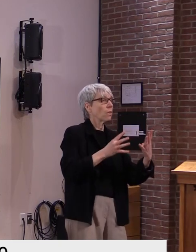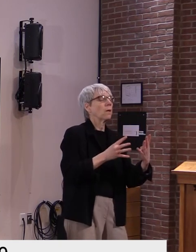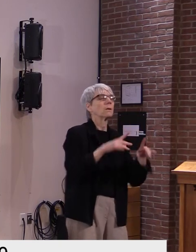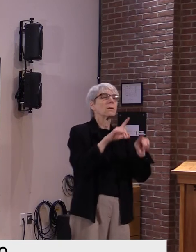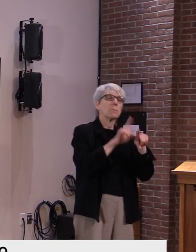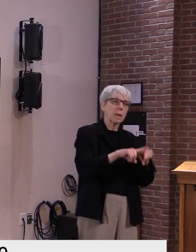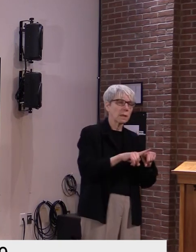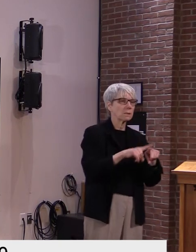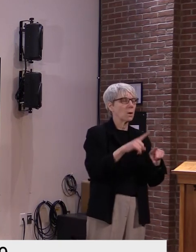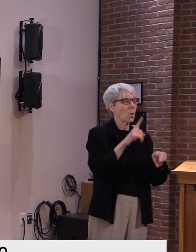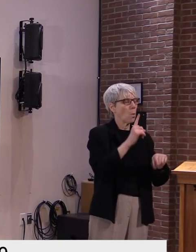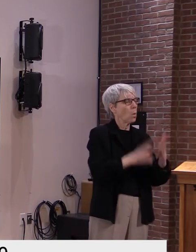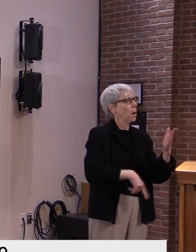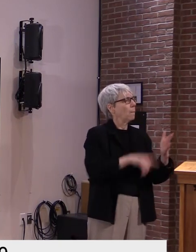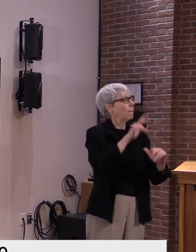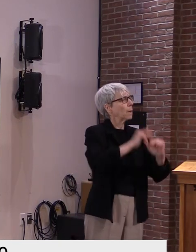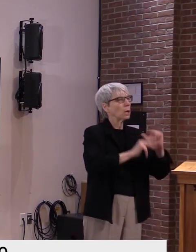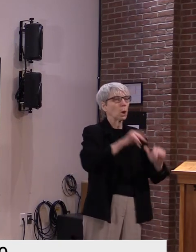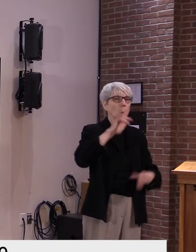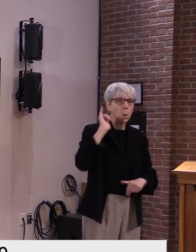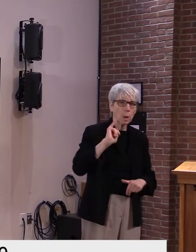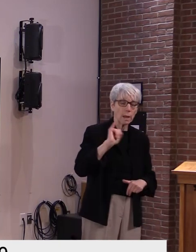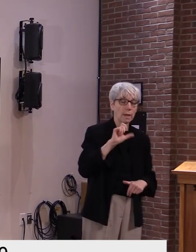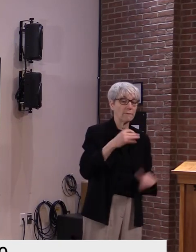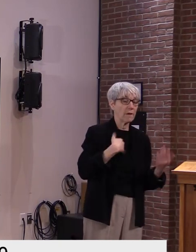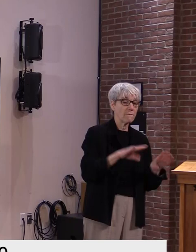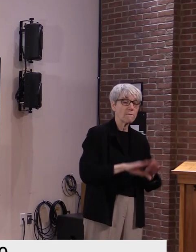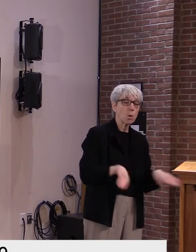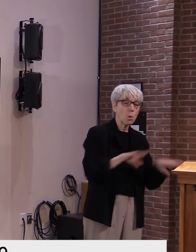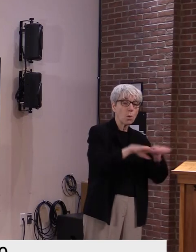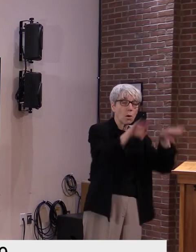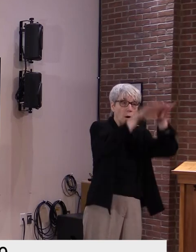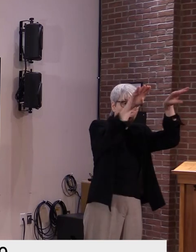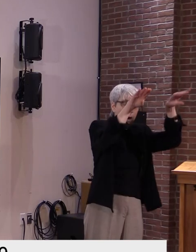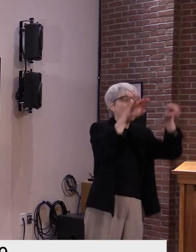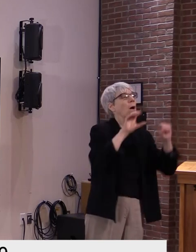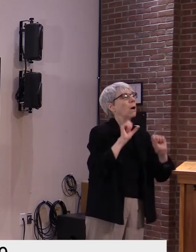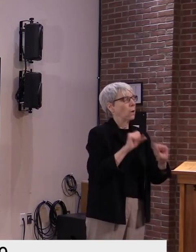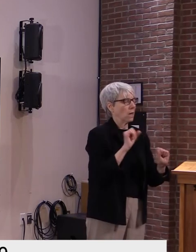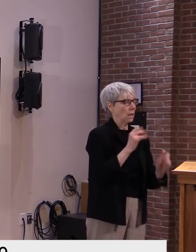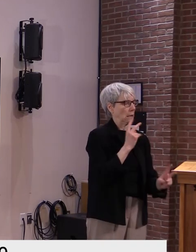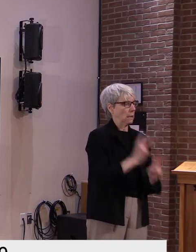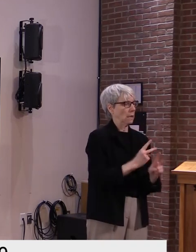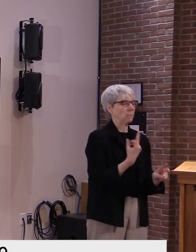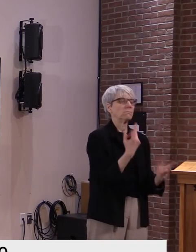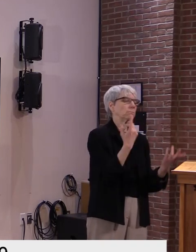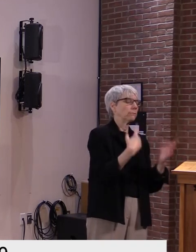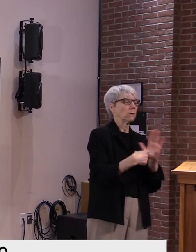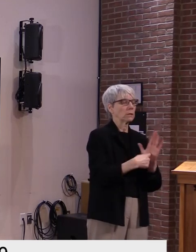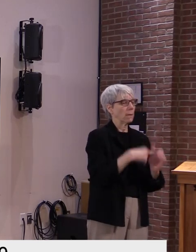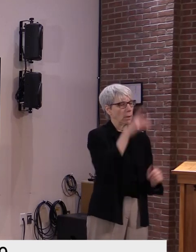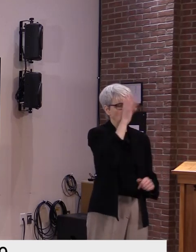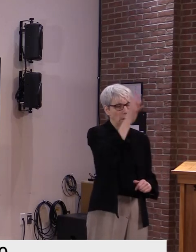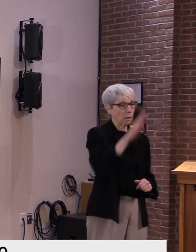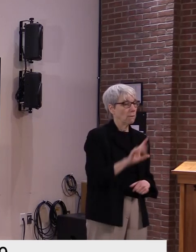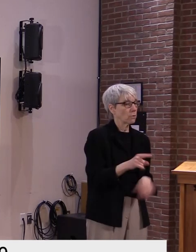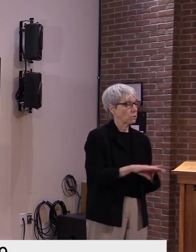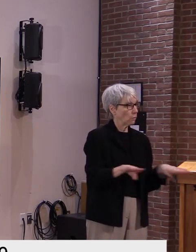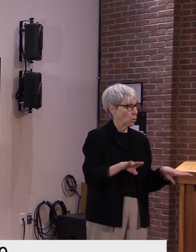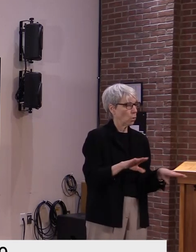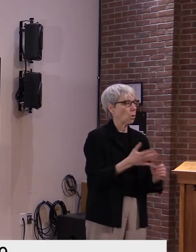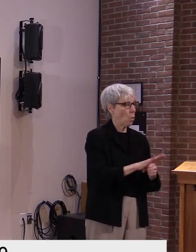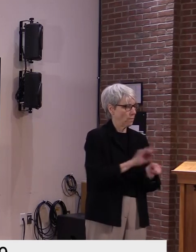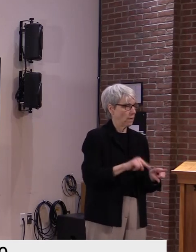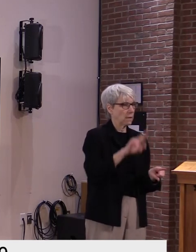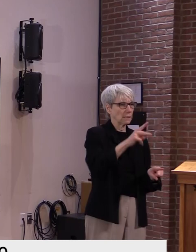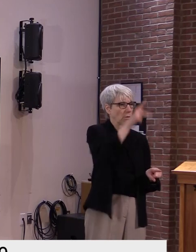floors are able to contain outbreaks one floor and not another floor, versus those that